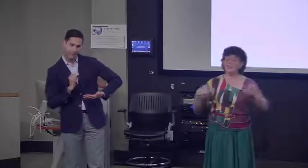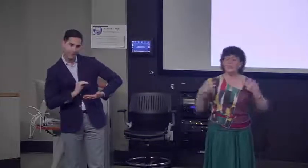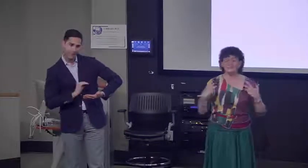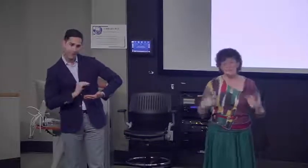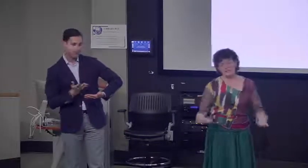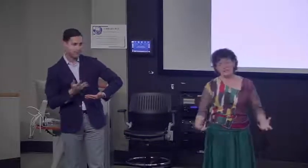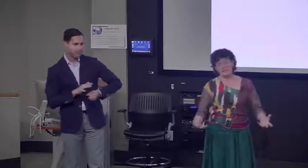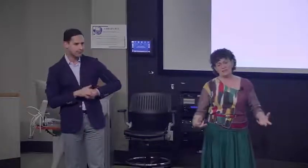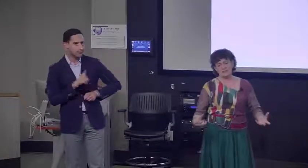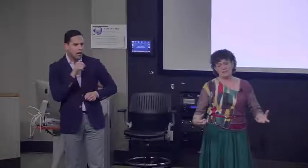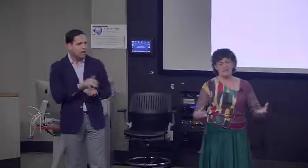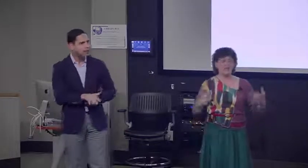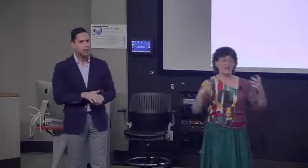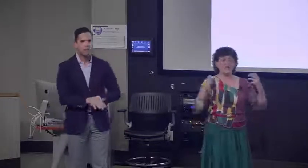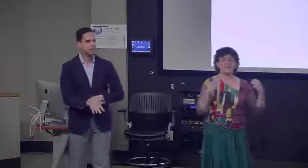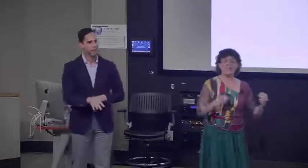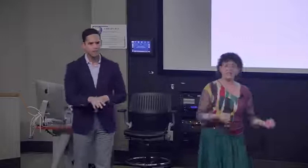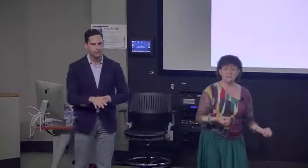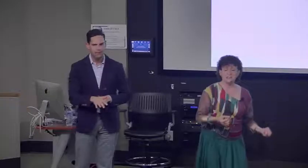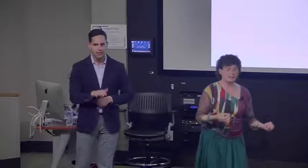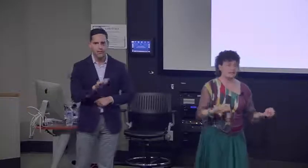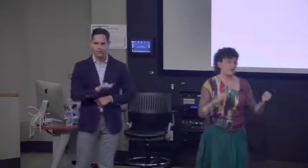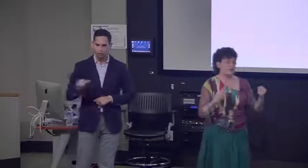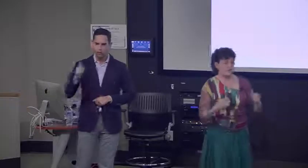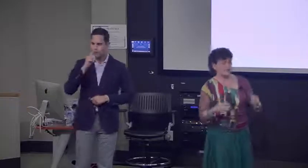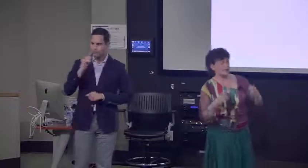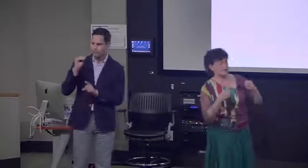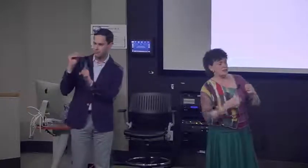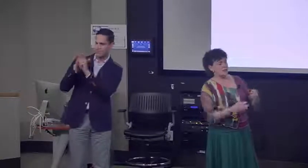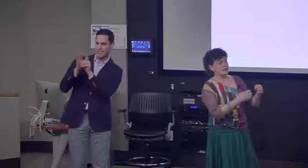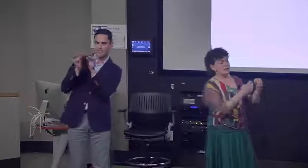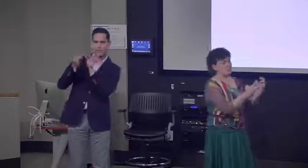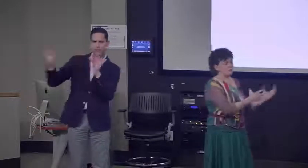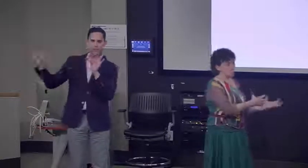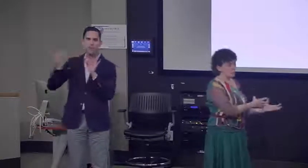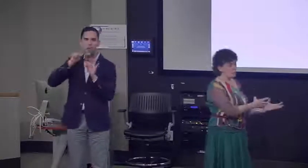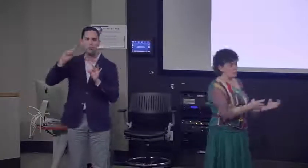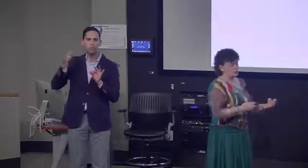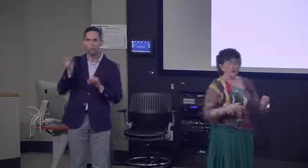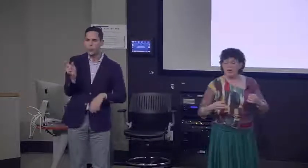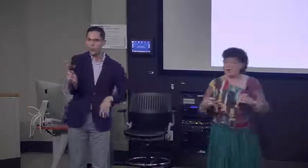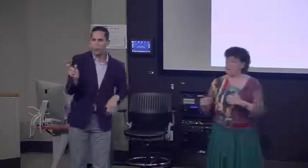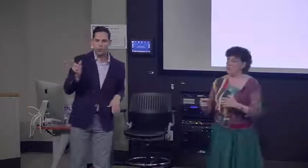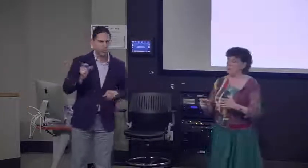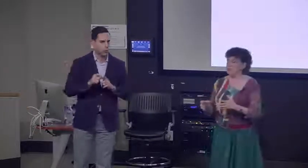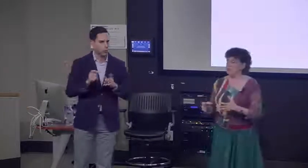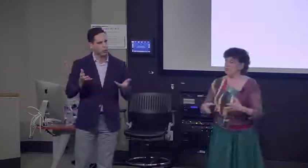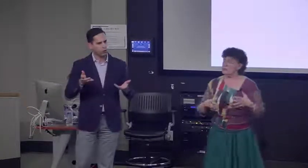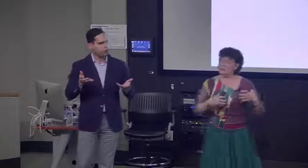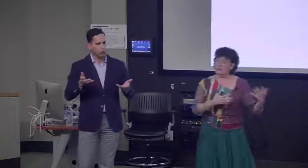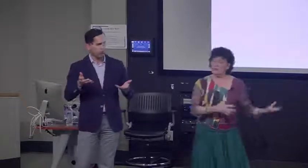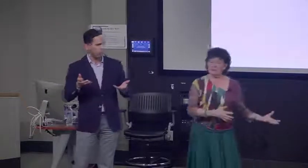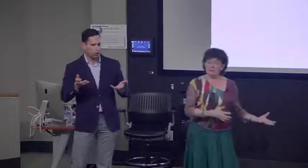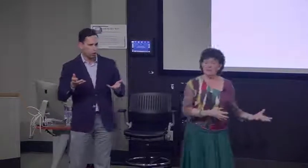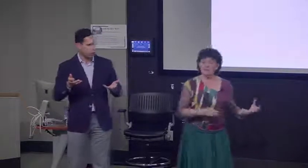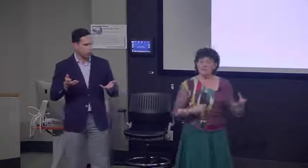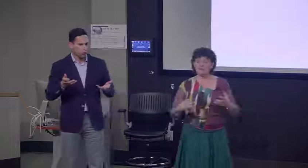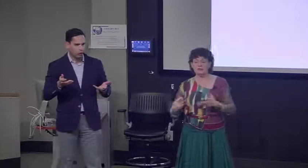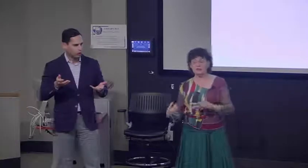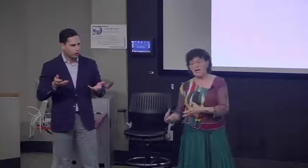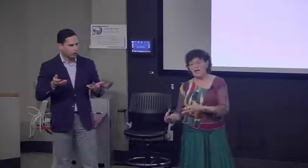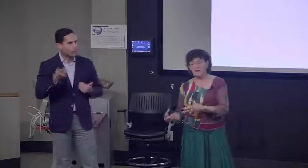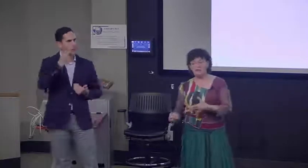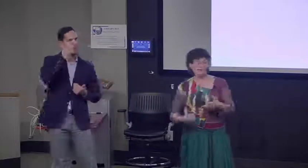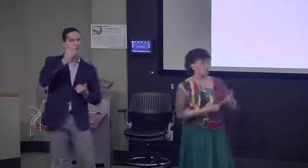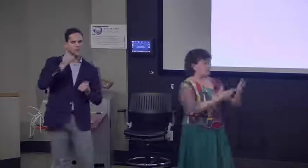hear sentences and not just isolated words. Because one of the principles